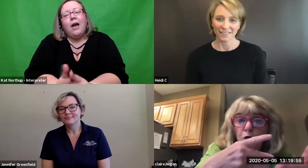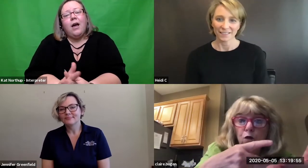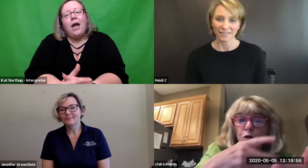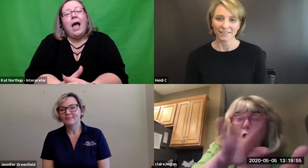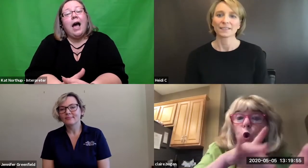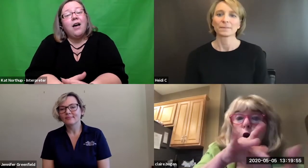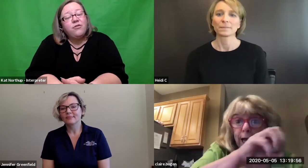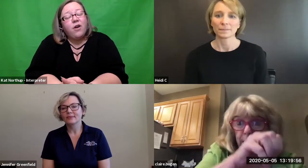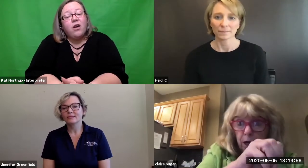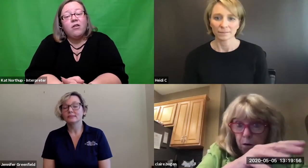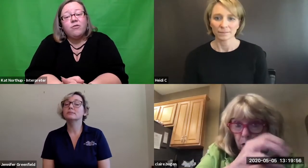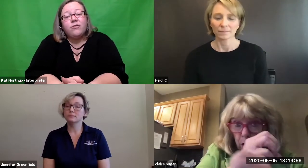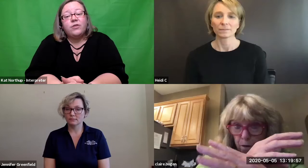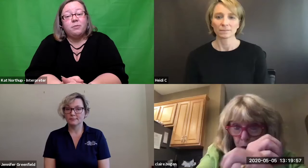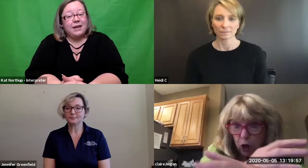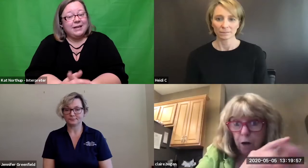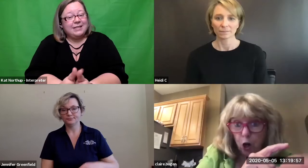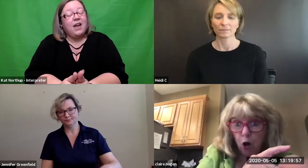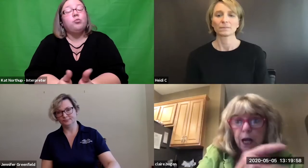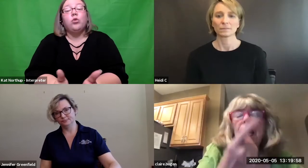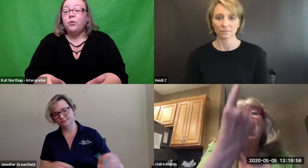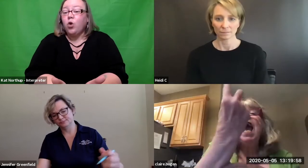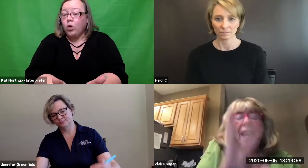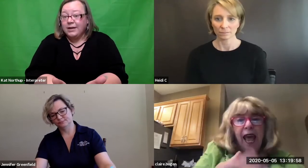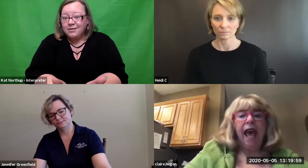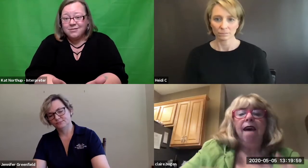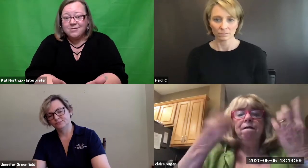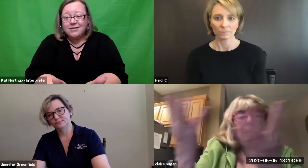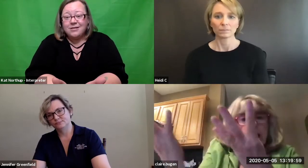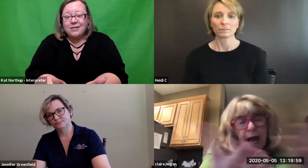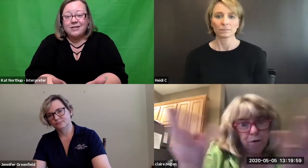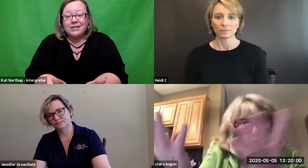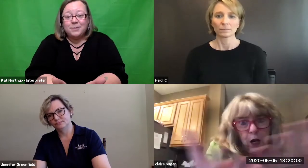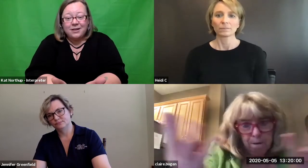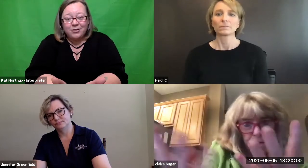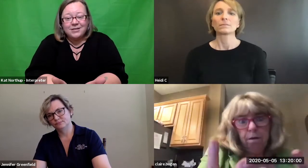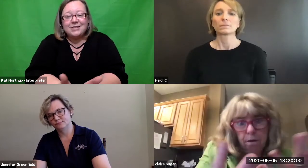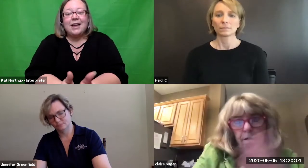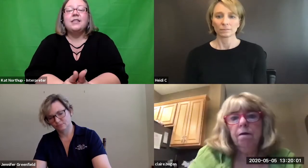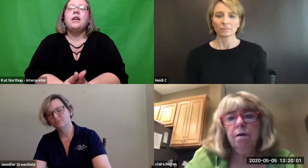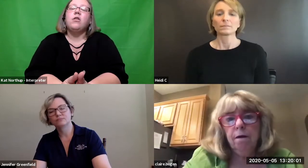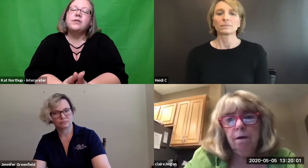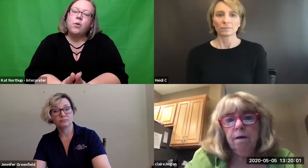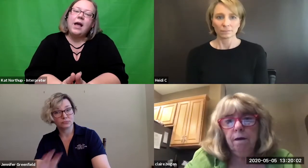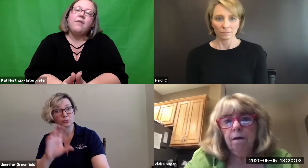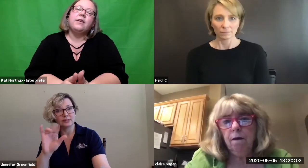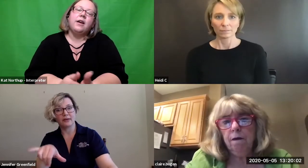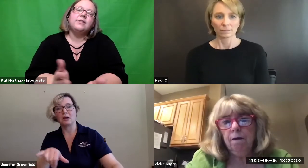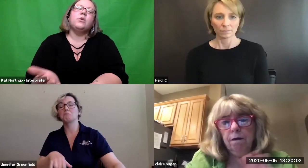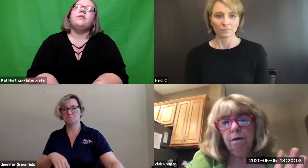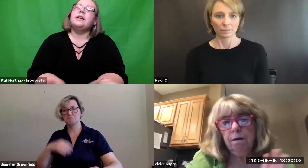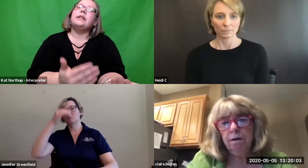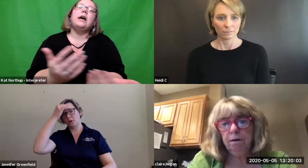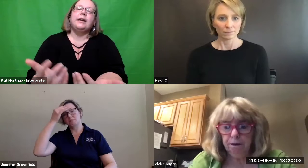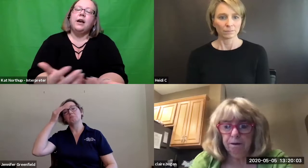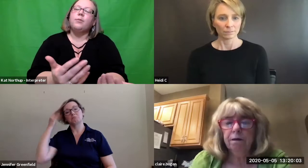Half of the plan is to have pre-recorded speakers, and then also have a